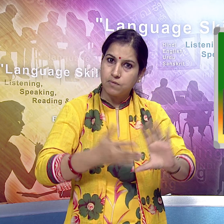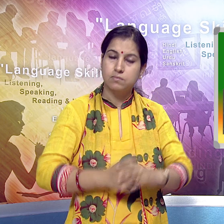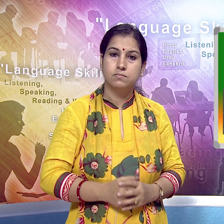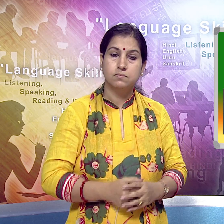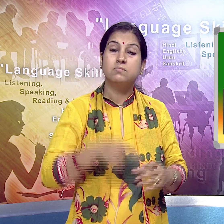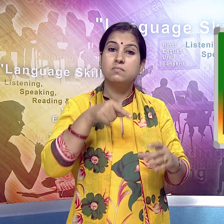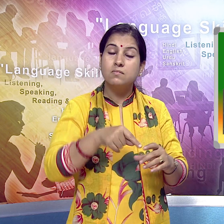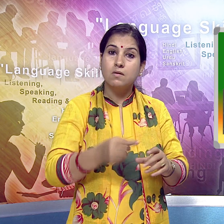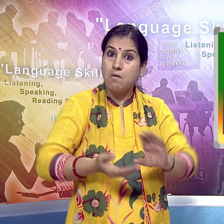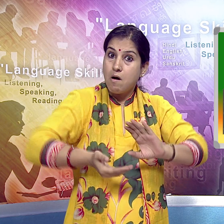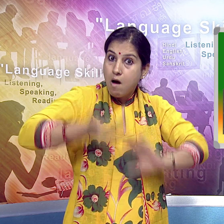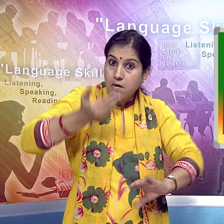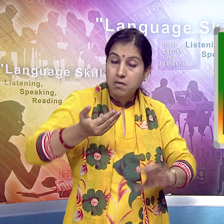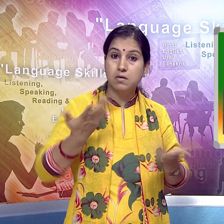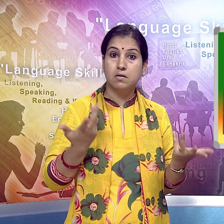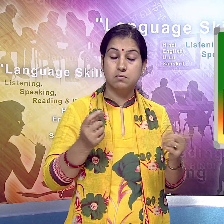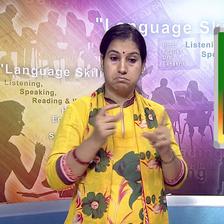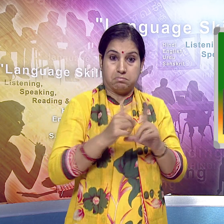and they are very highly